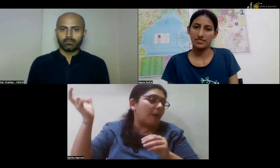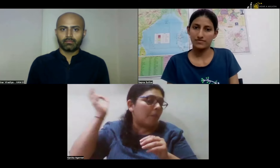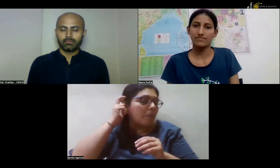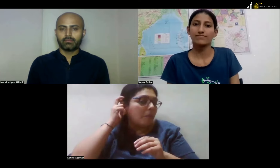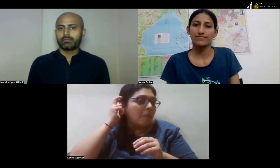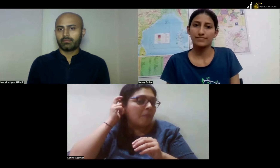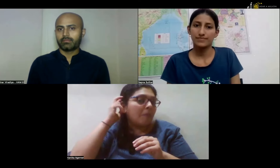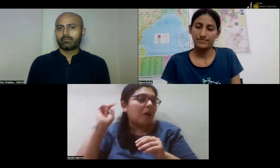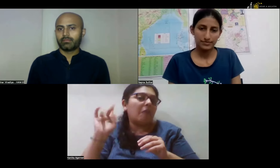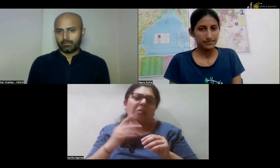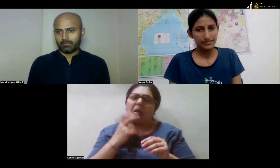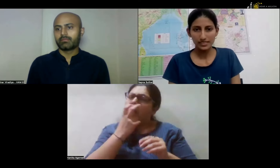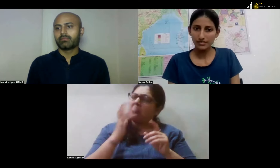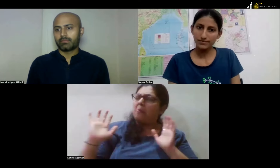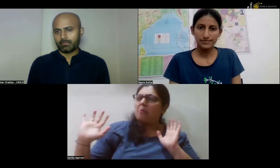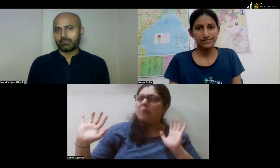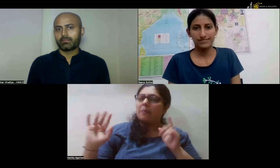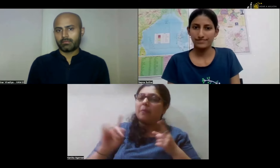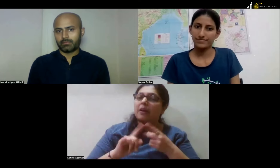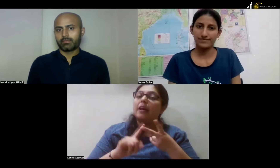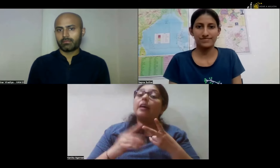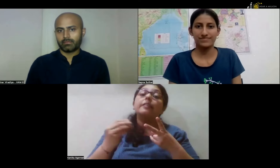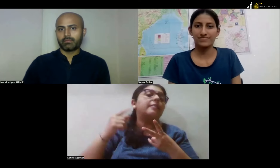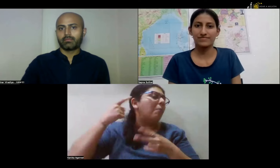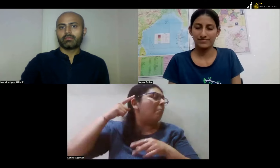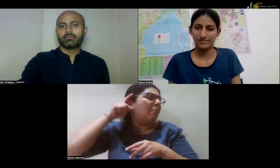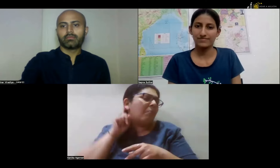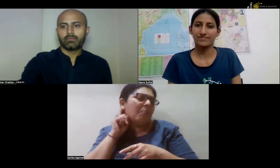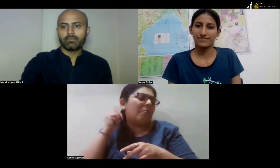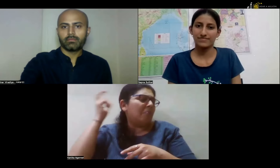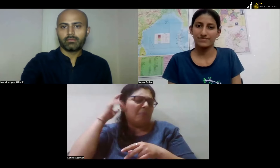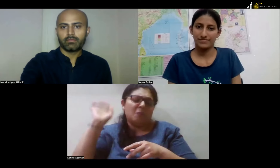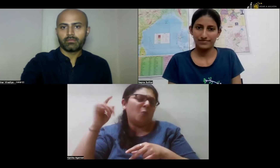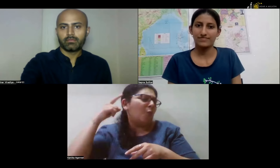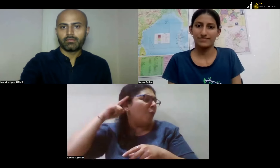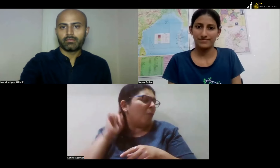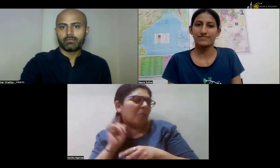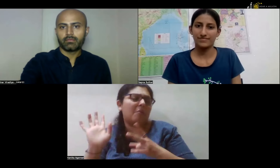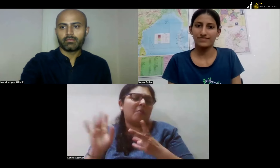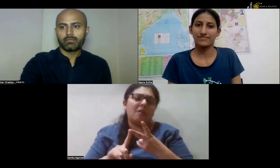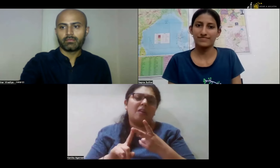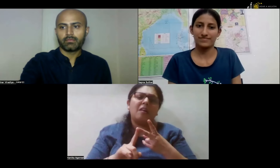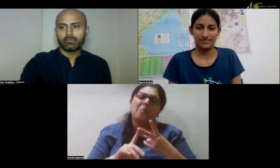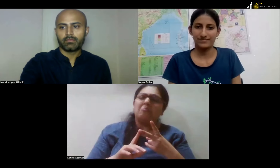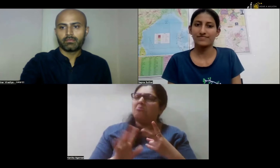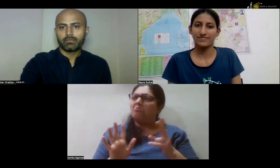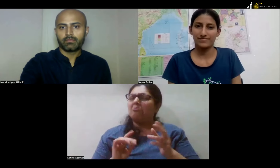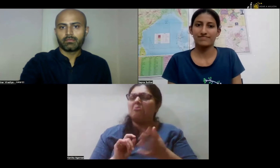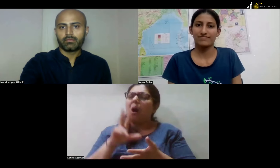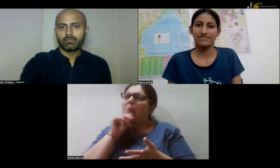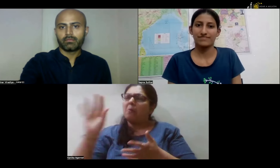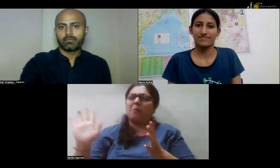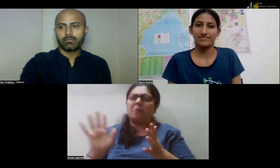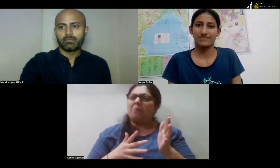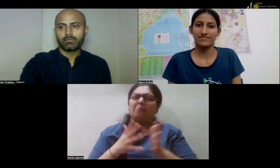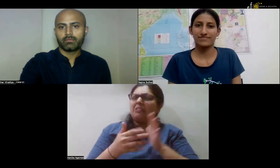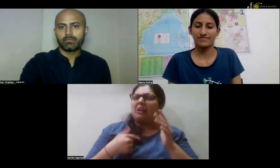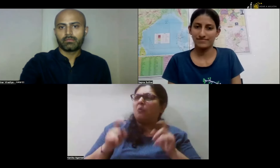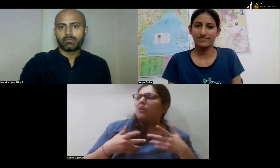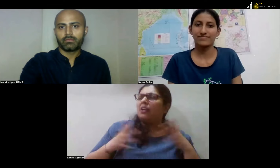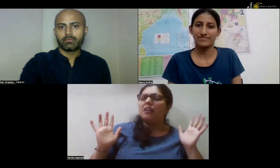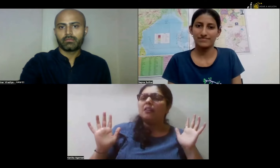sign in the same way. There are many people who are cochlear implant users who are comfortable only speaking. There